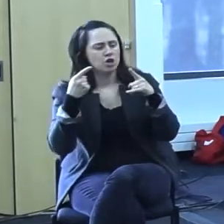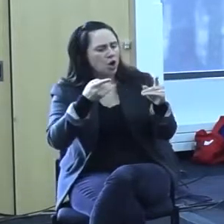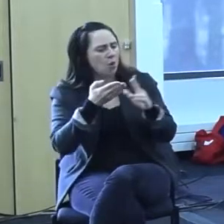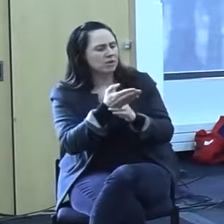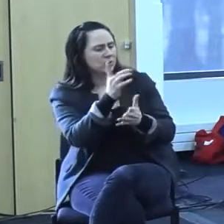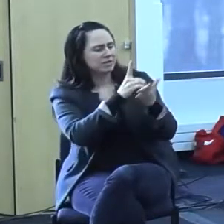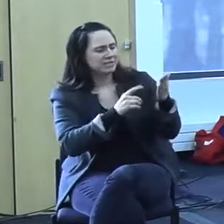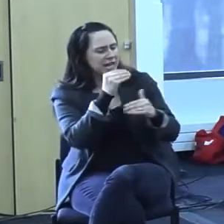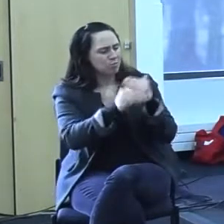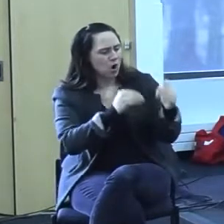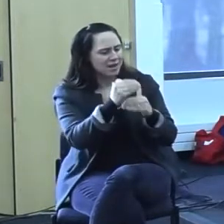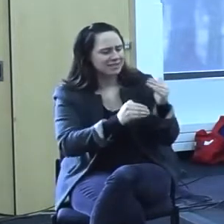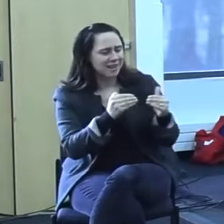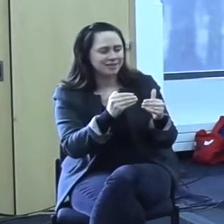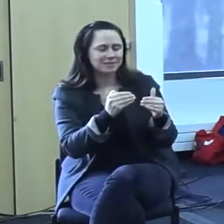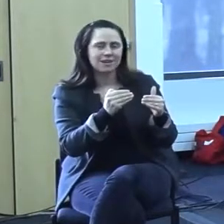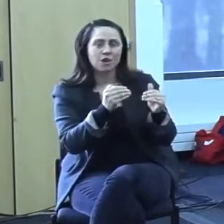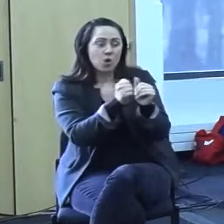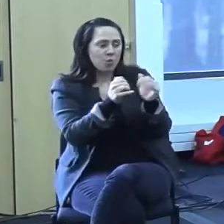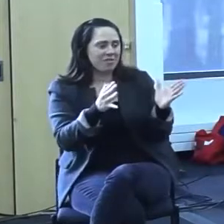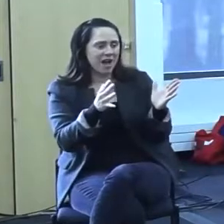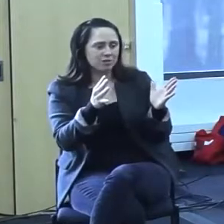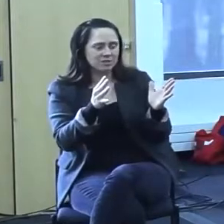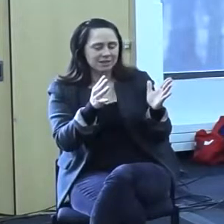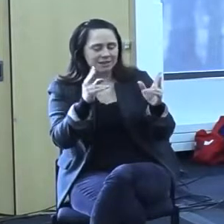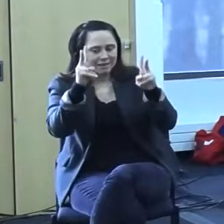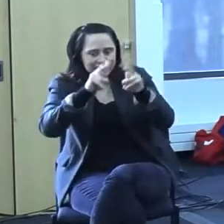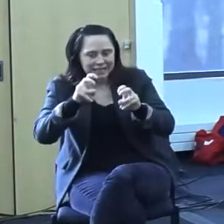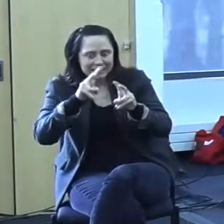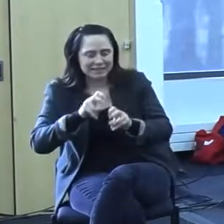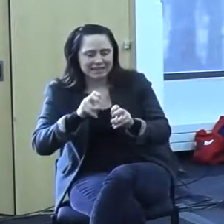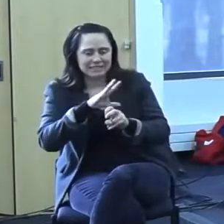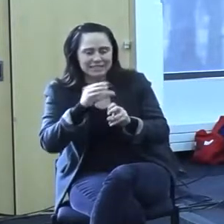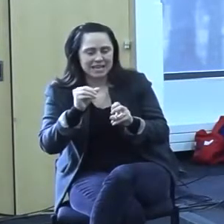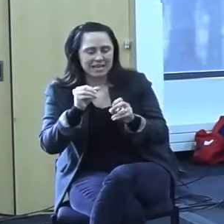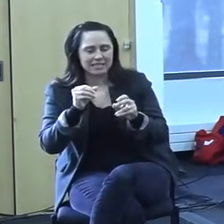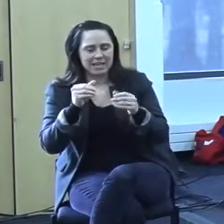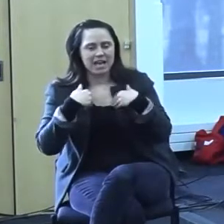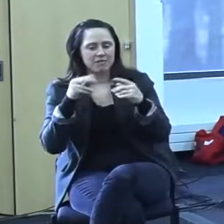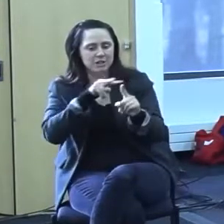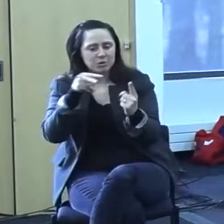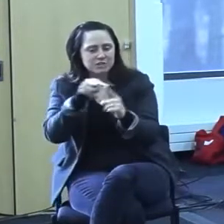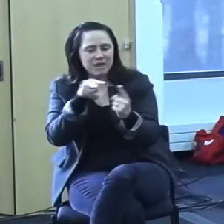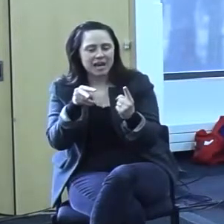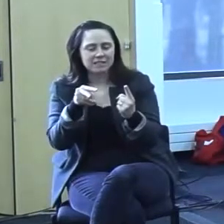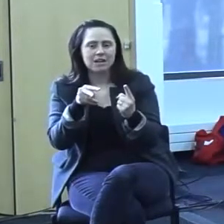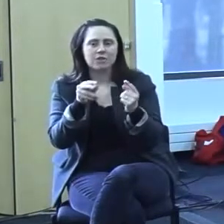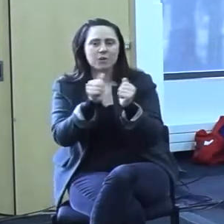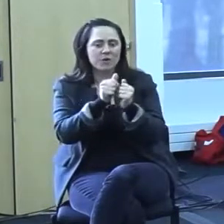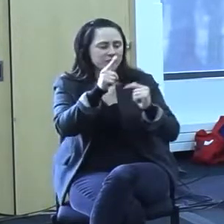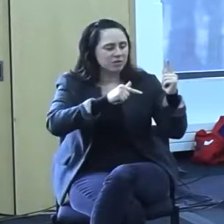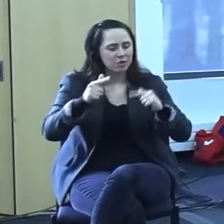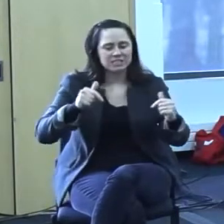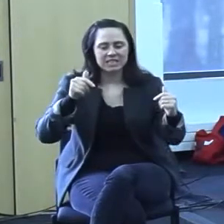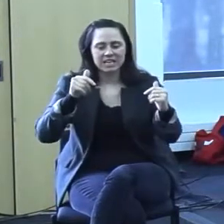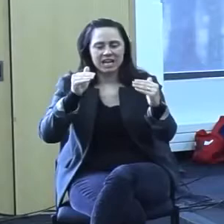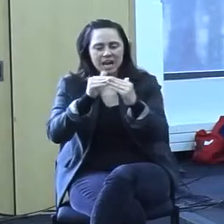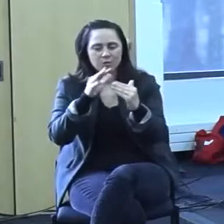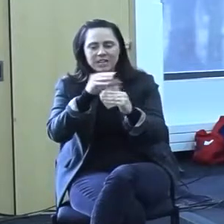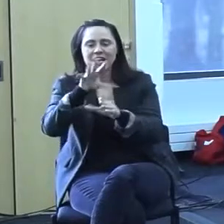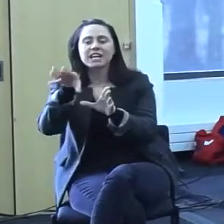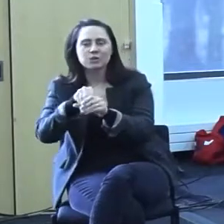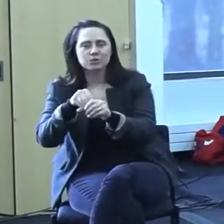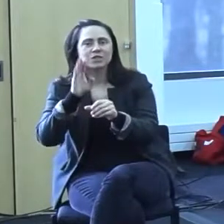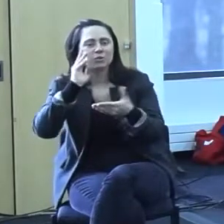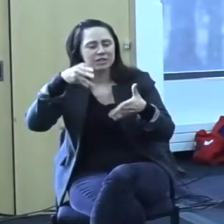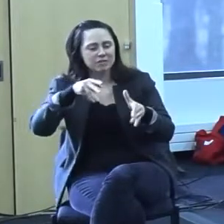through a design process through this without looking through this lens of diversity, equity, inclusion again. And so I'll